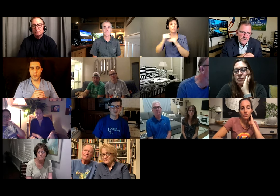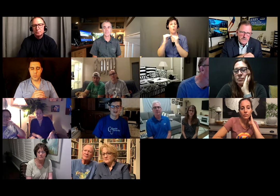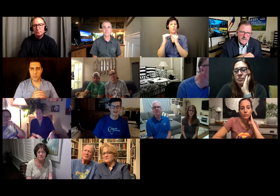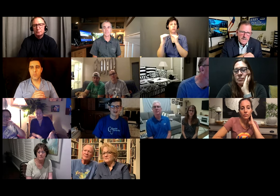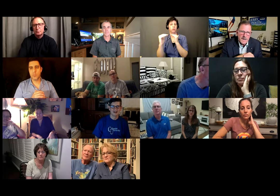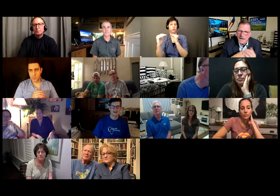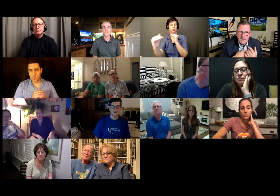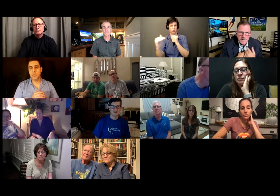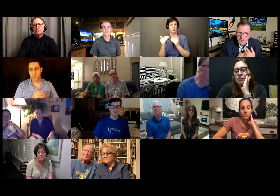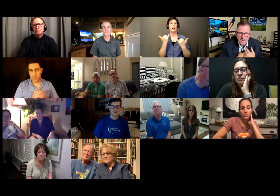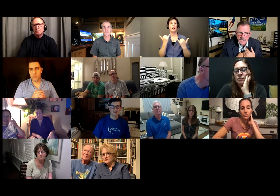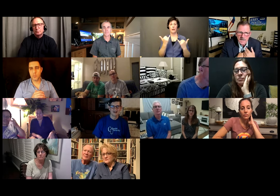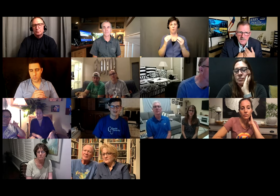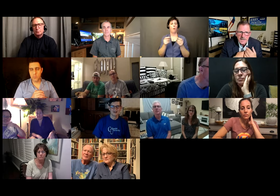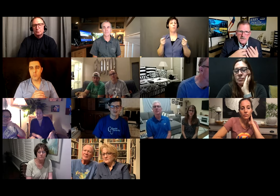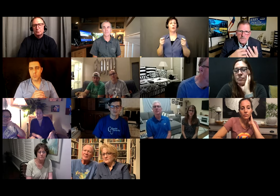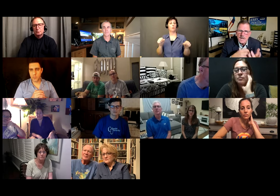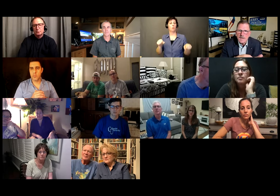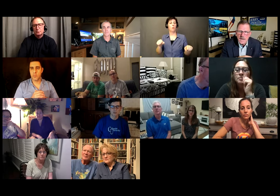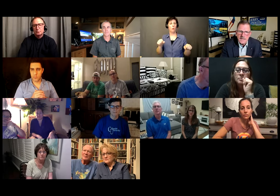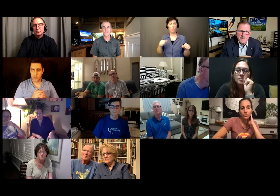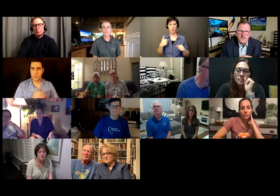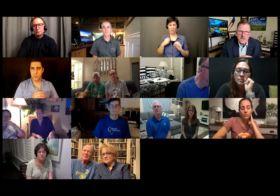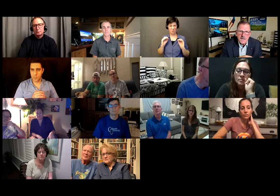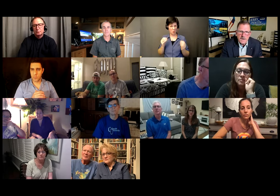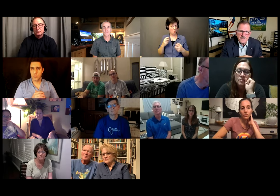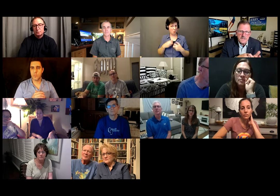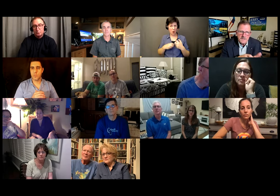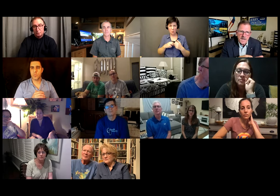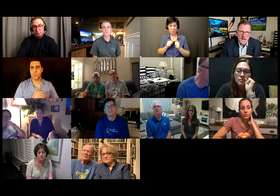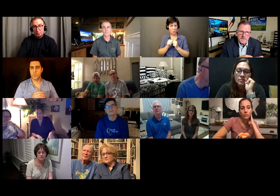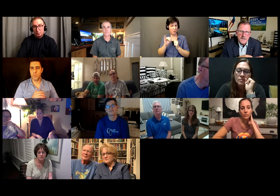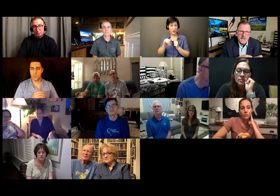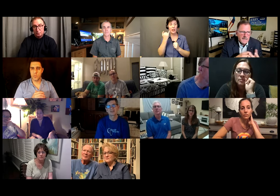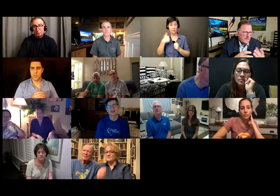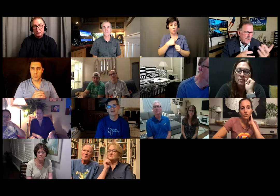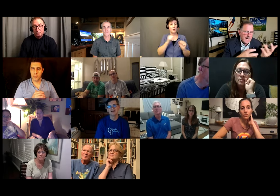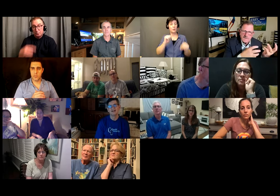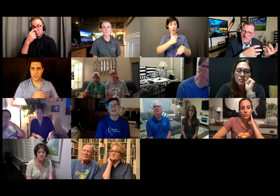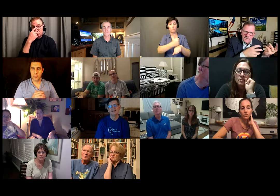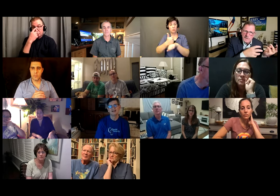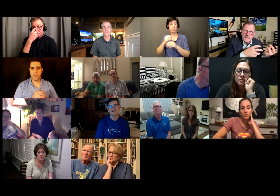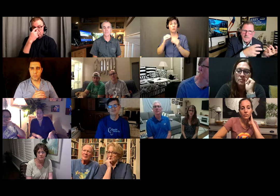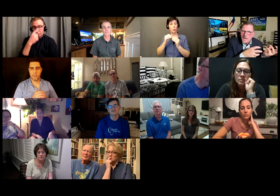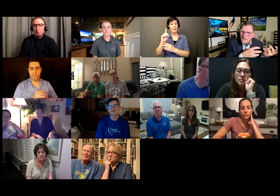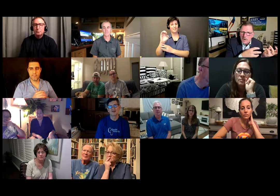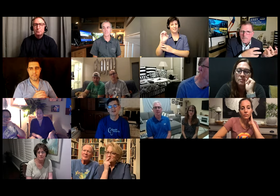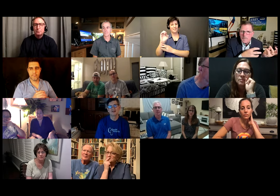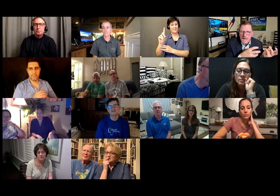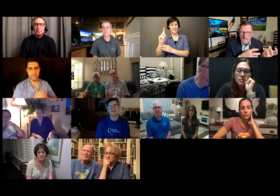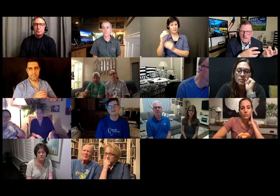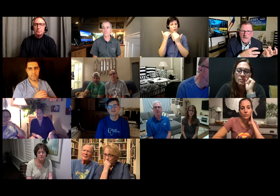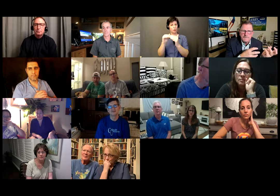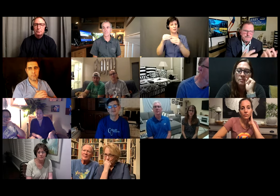deed restricted. I don't have a problem with that. If we can create deed restricted housing in this town and we have to have somebody in the planning